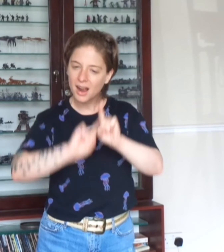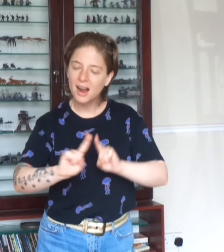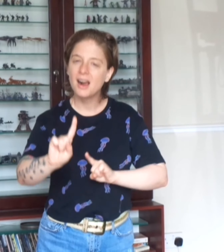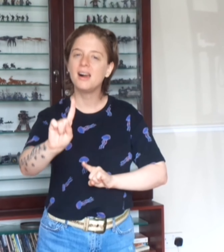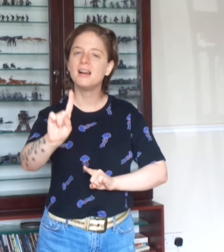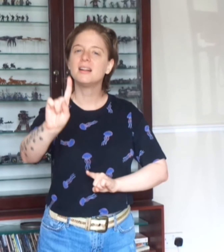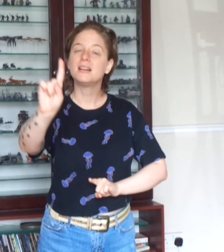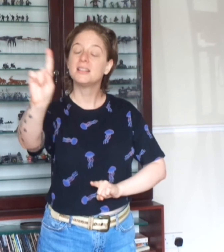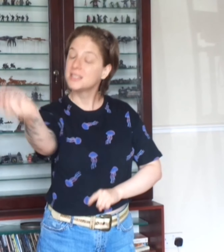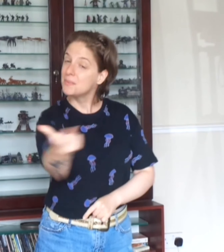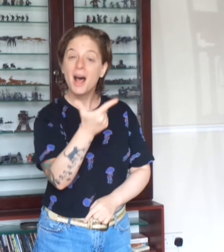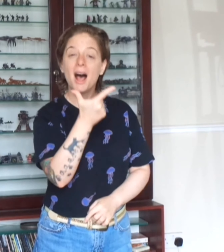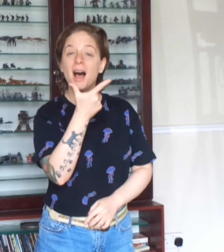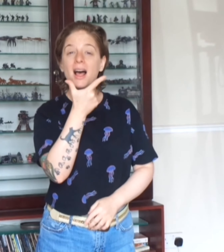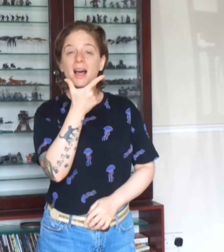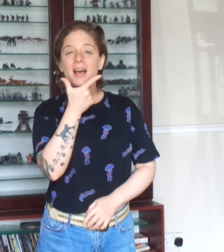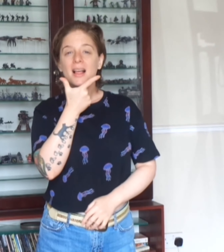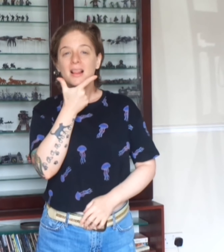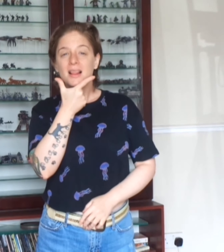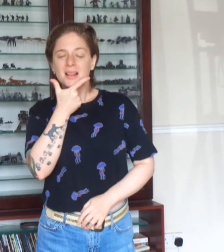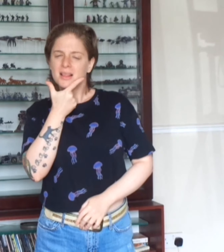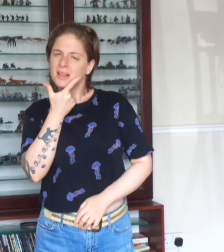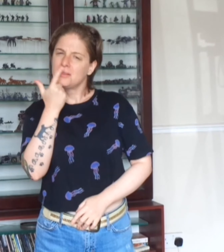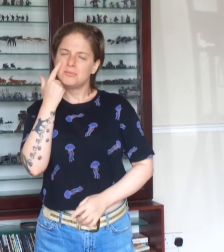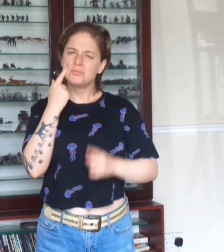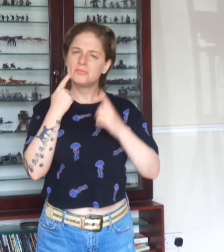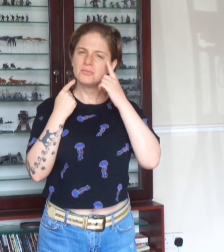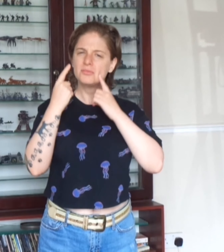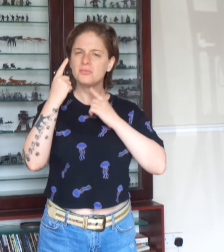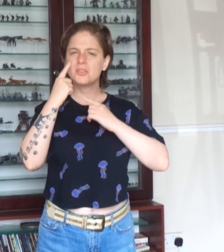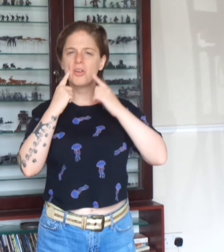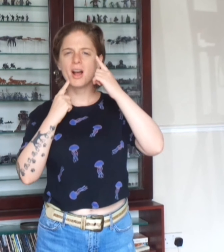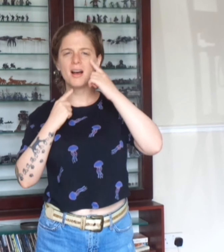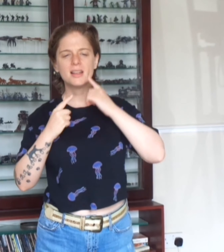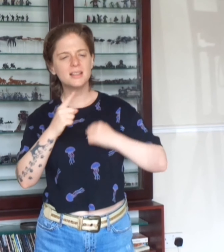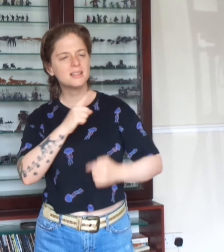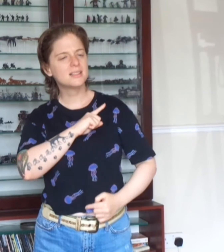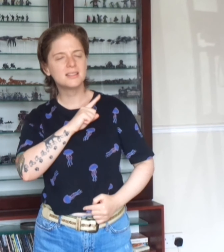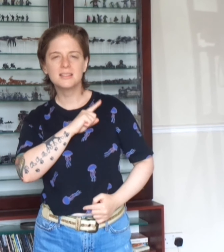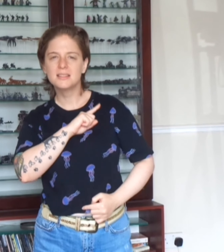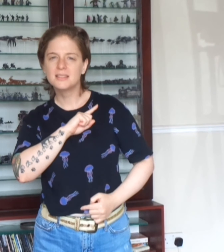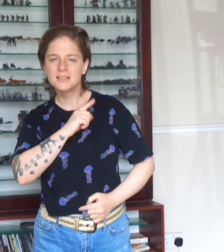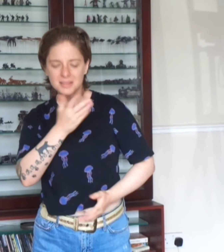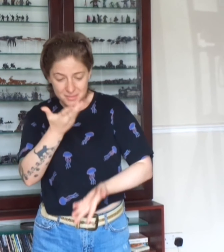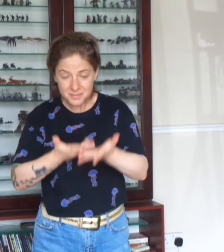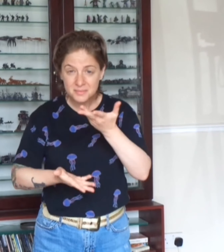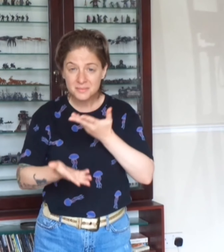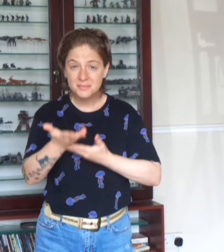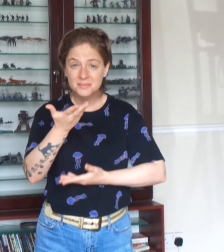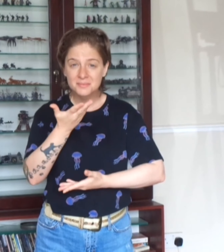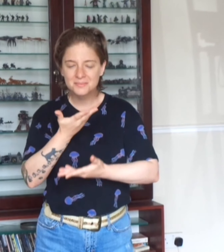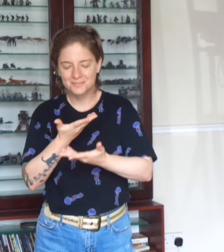Smile, what's the use of crying? You'll